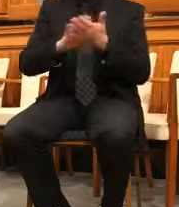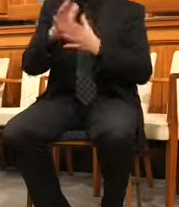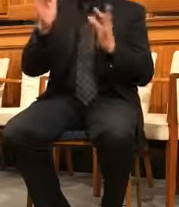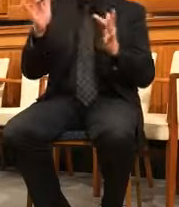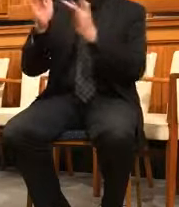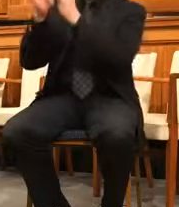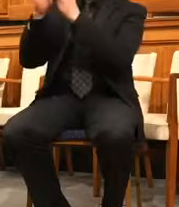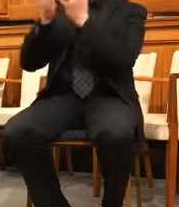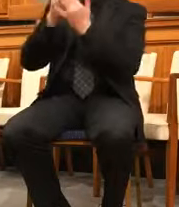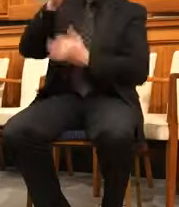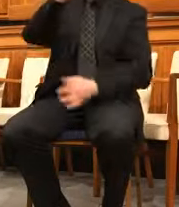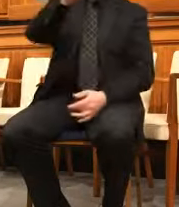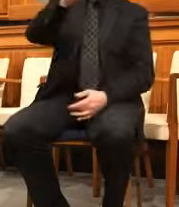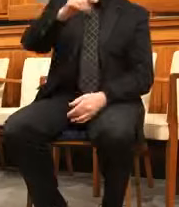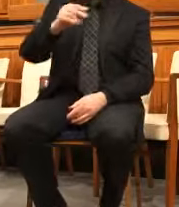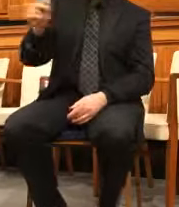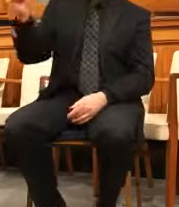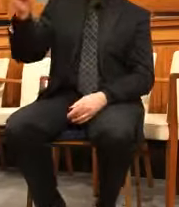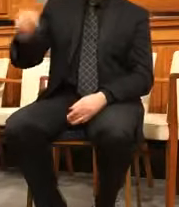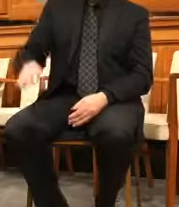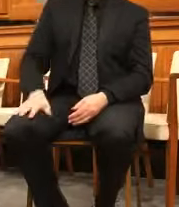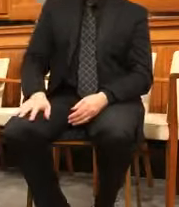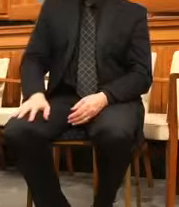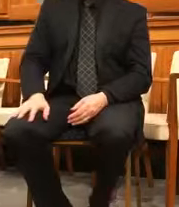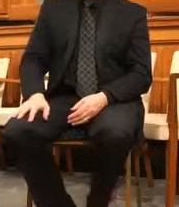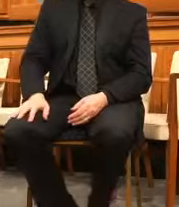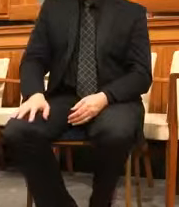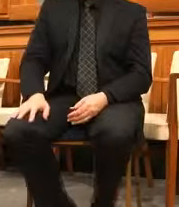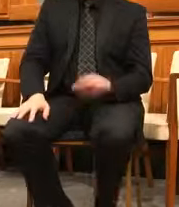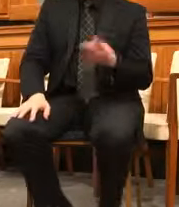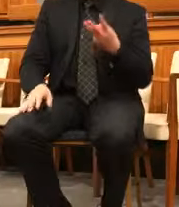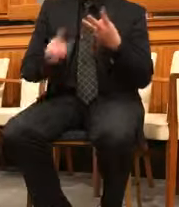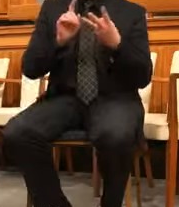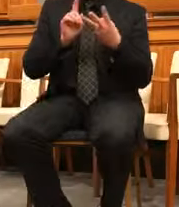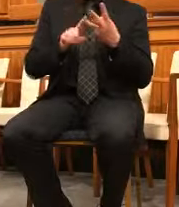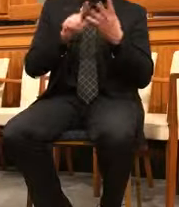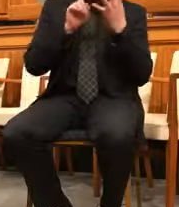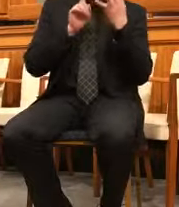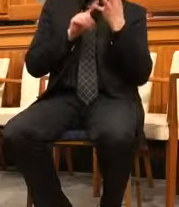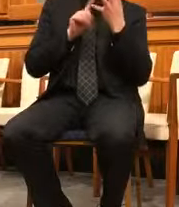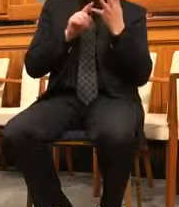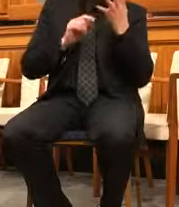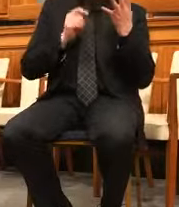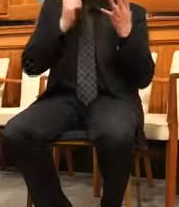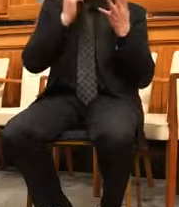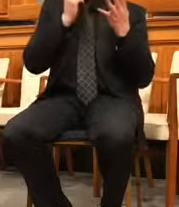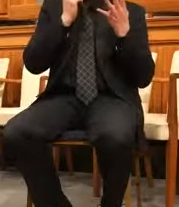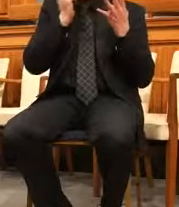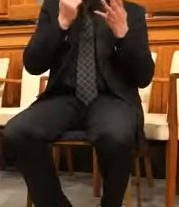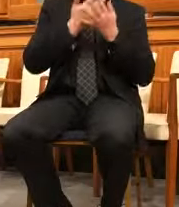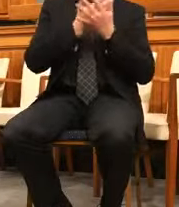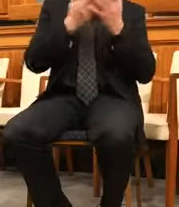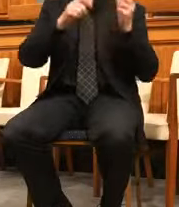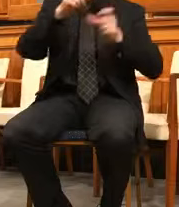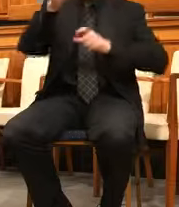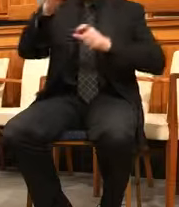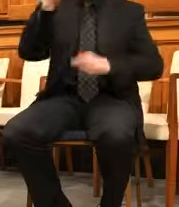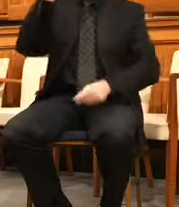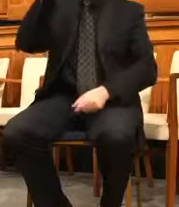into contact with Almighty God. And there are many people who think that all that it needs to